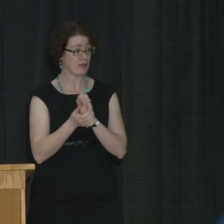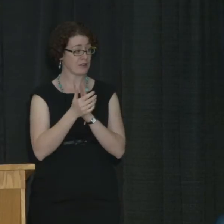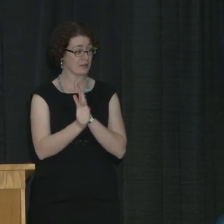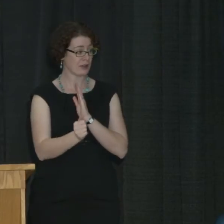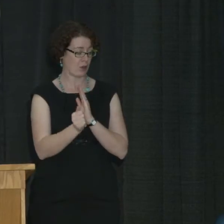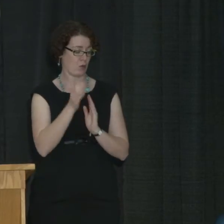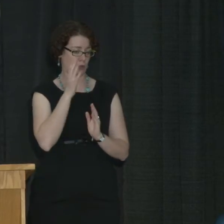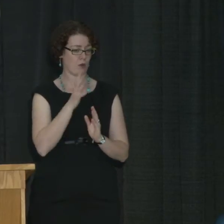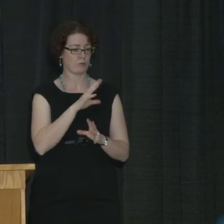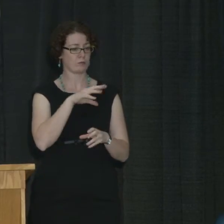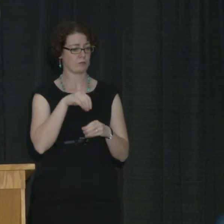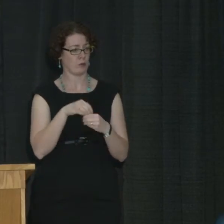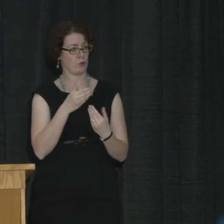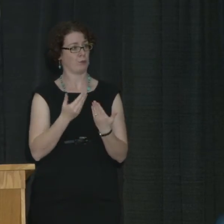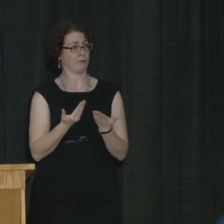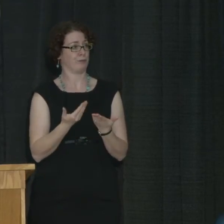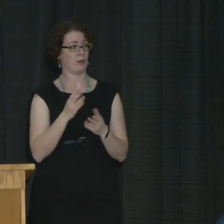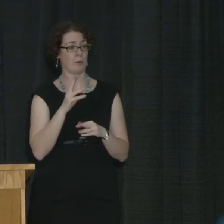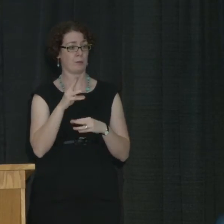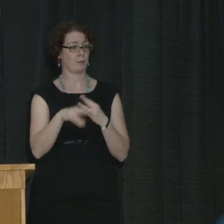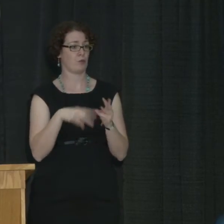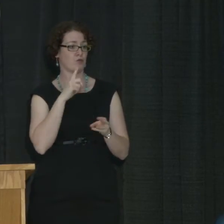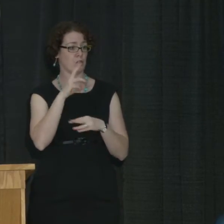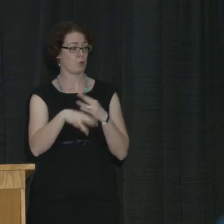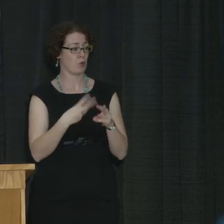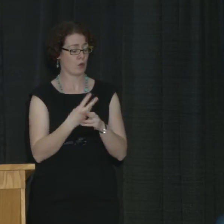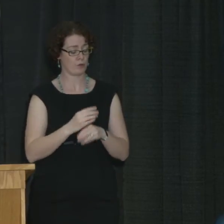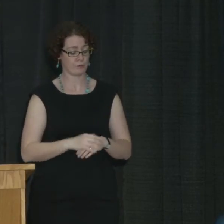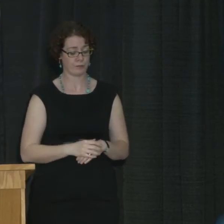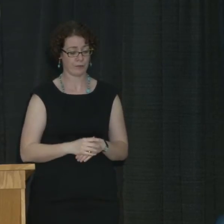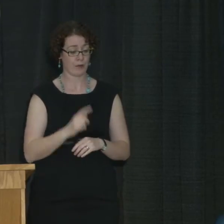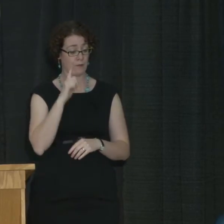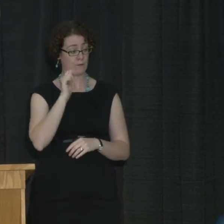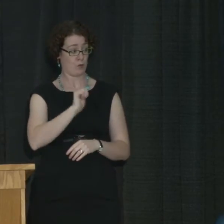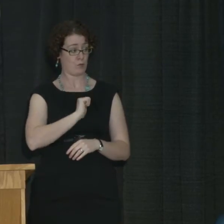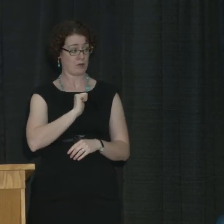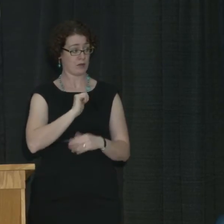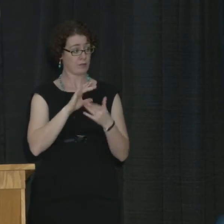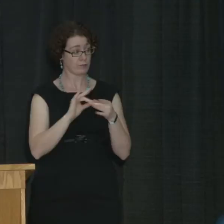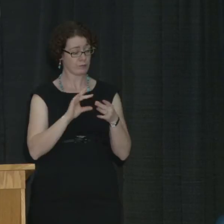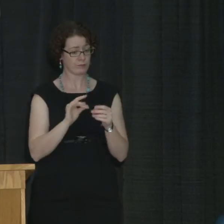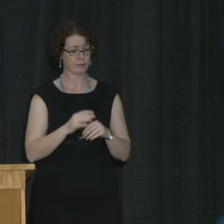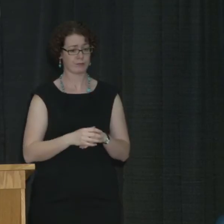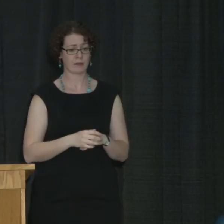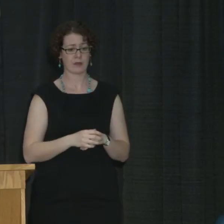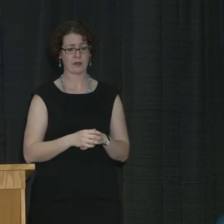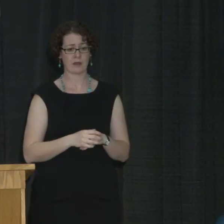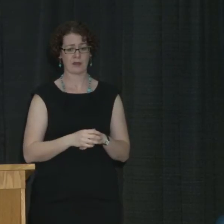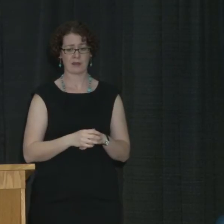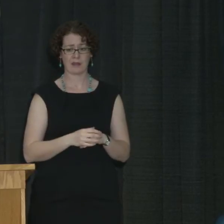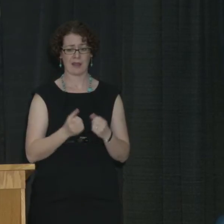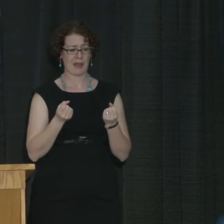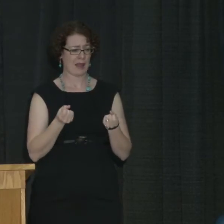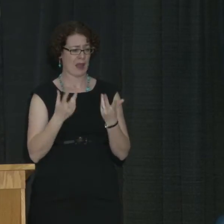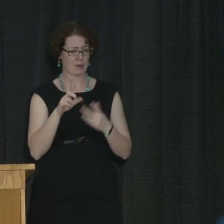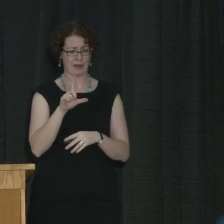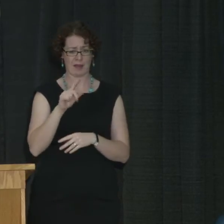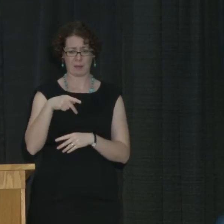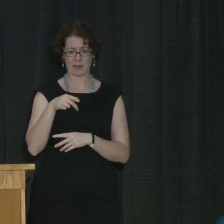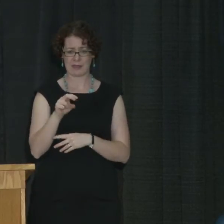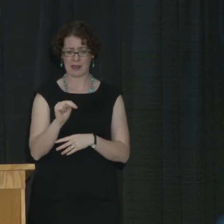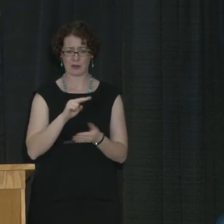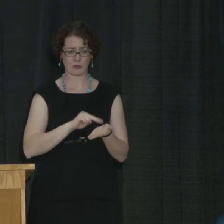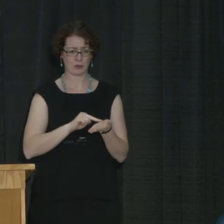going to be part of the new reality. I'd like to speak personally. I understand there's I don't know how many LPN